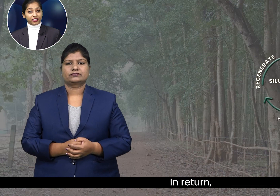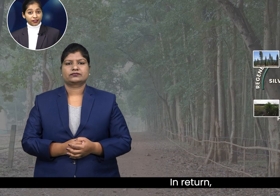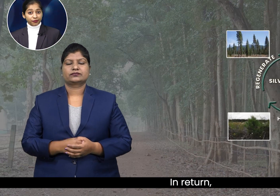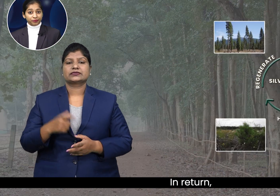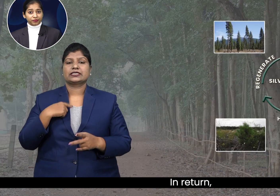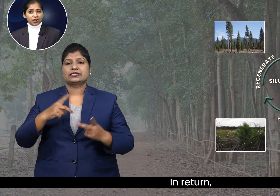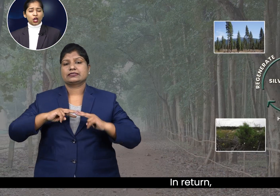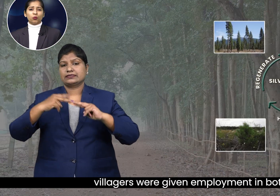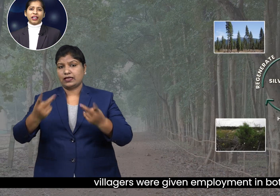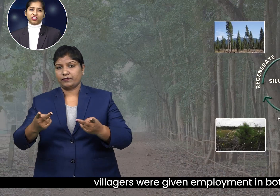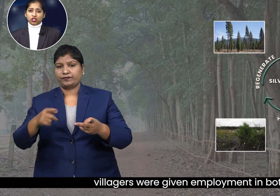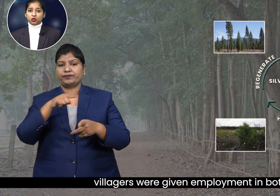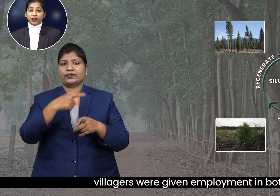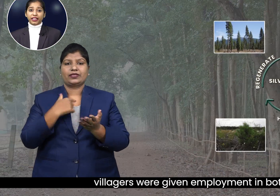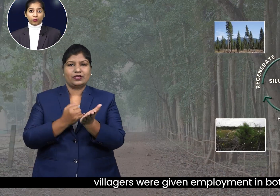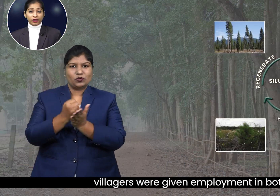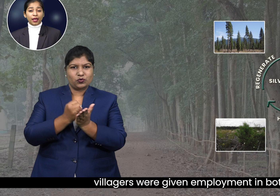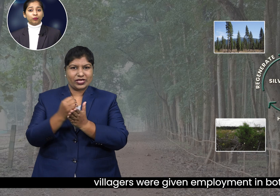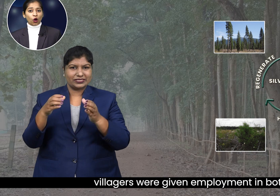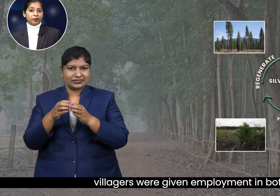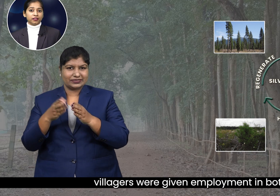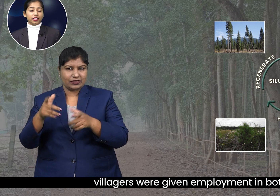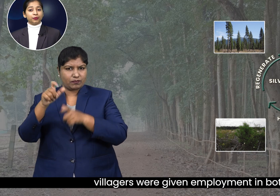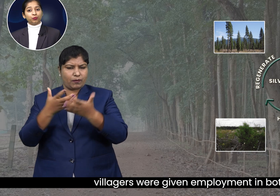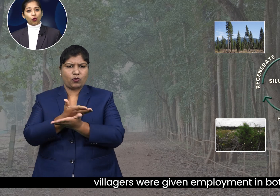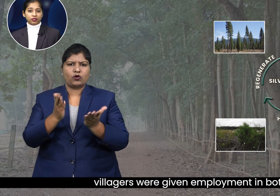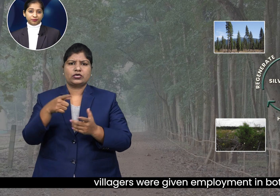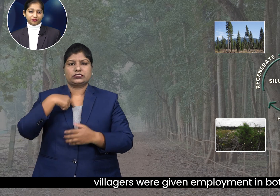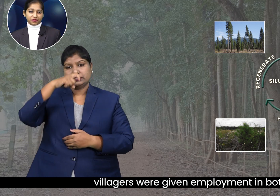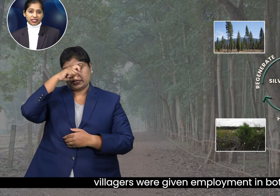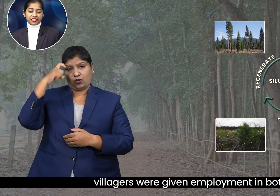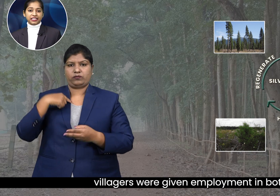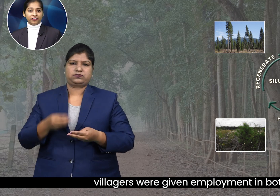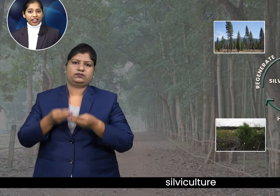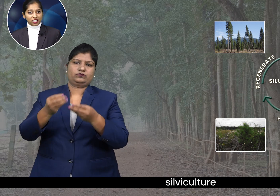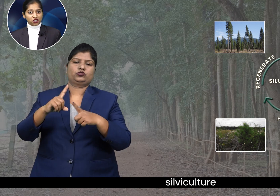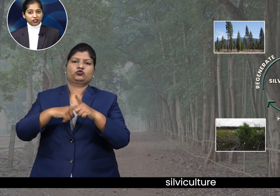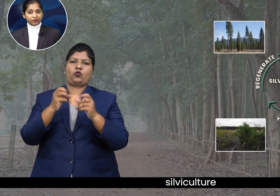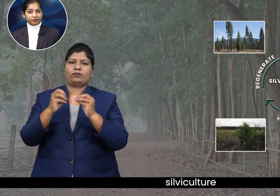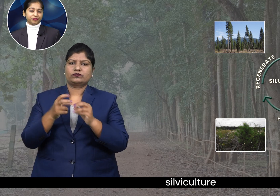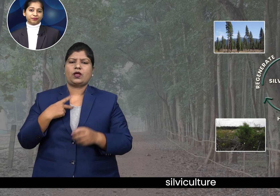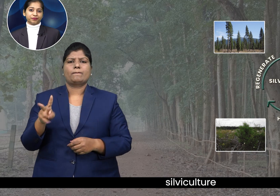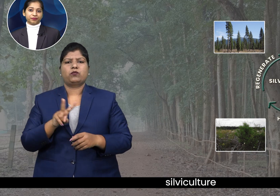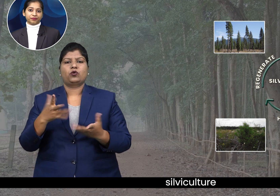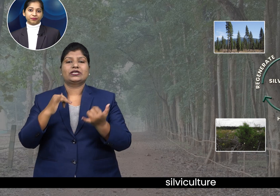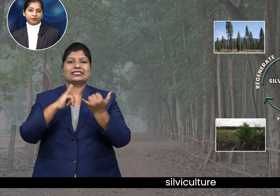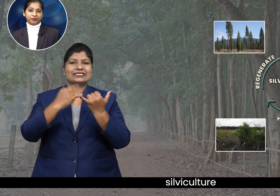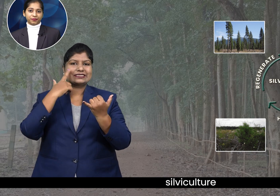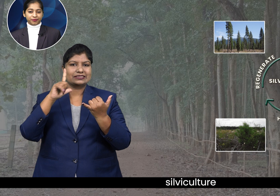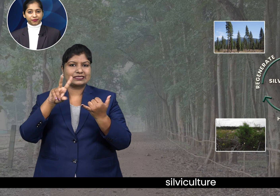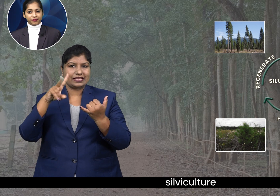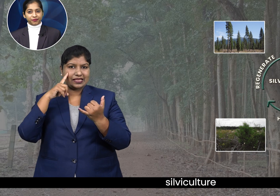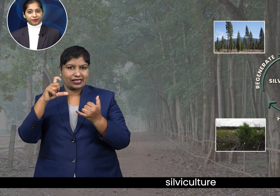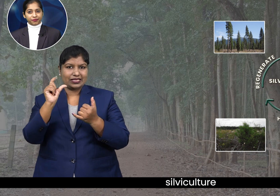In return, villagers were given employment in both silviculture